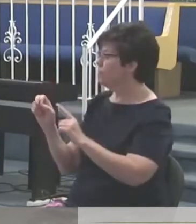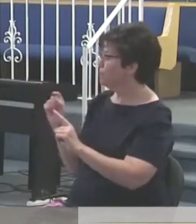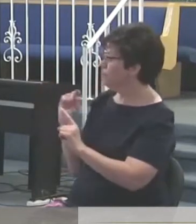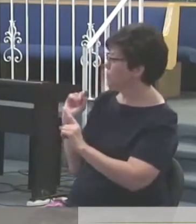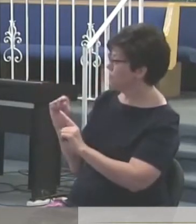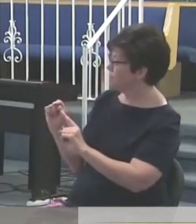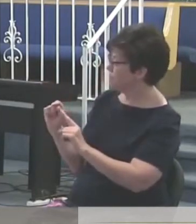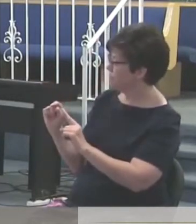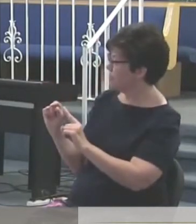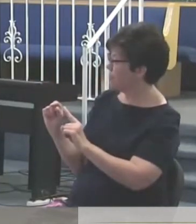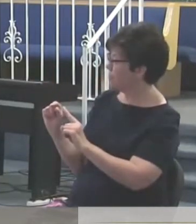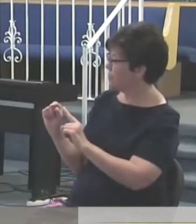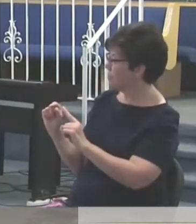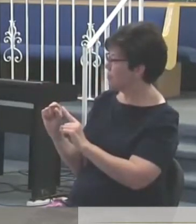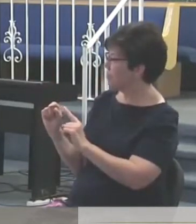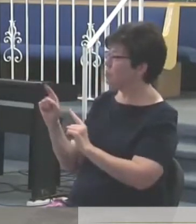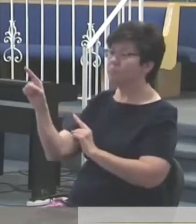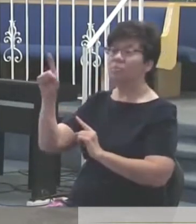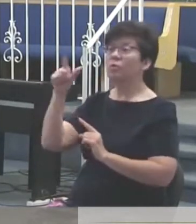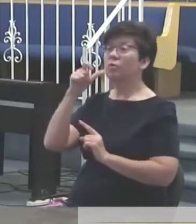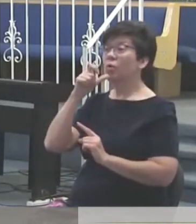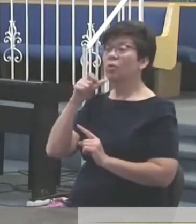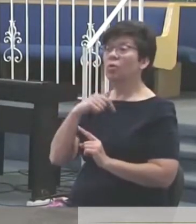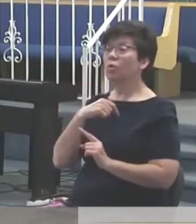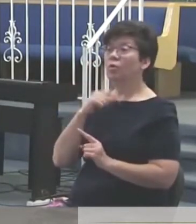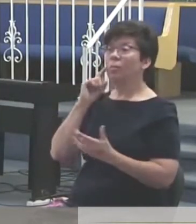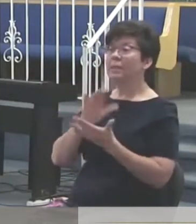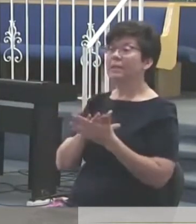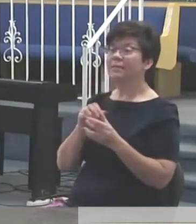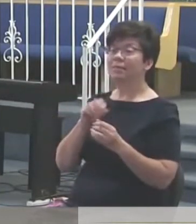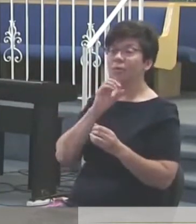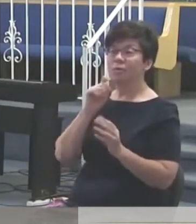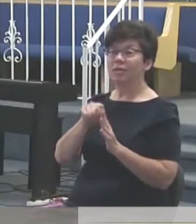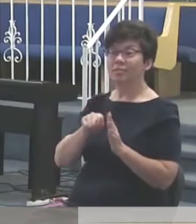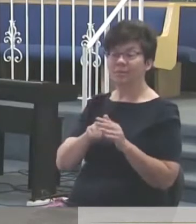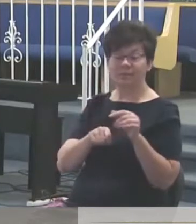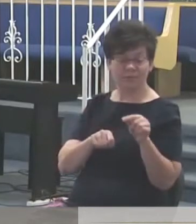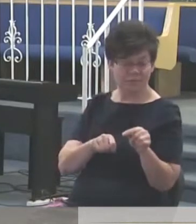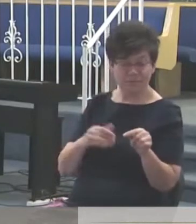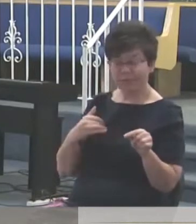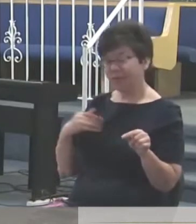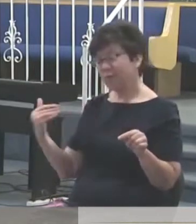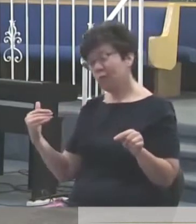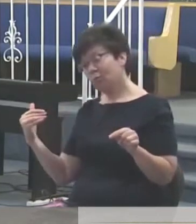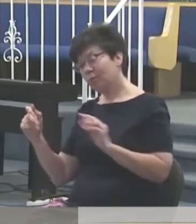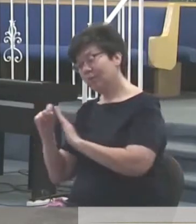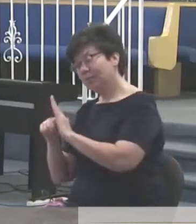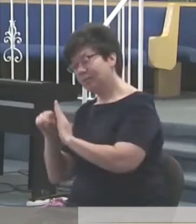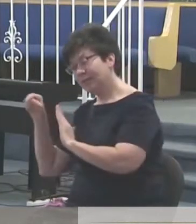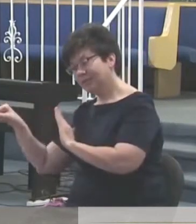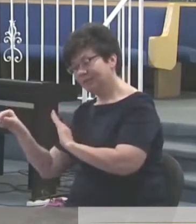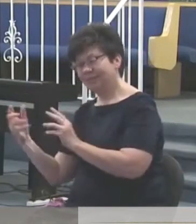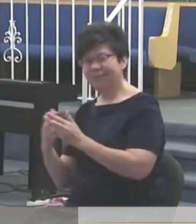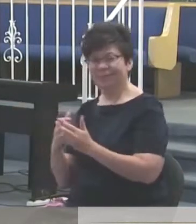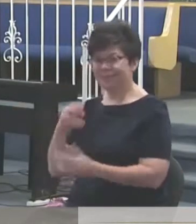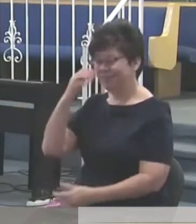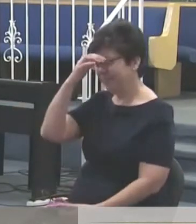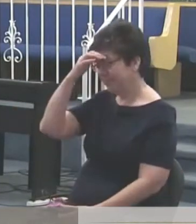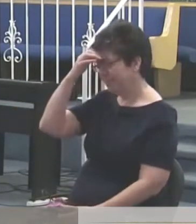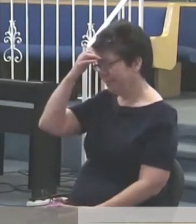way, those that don't believe in the Old Testament, we got a little New Testament to go along with it.